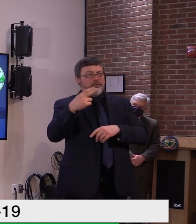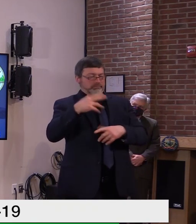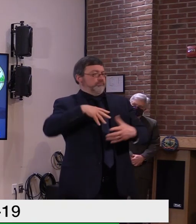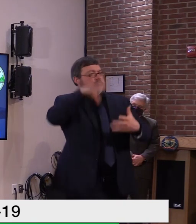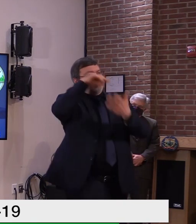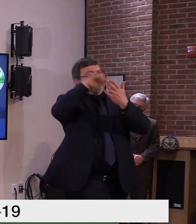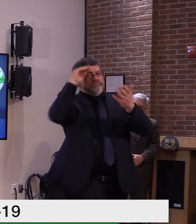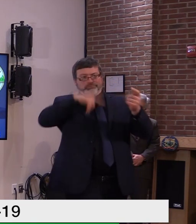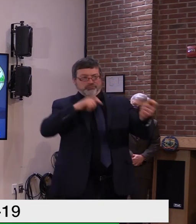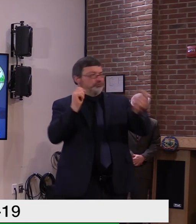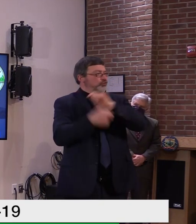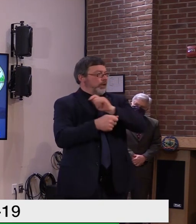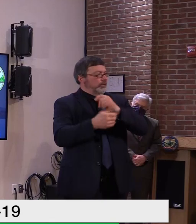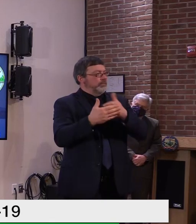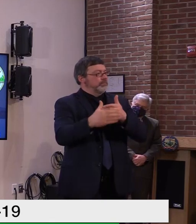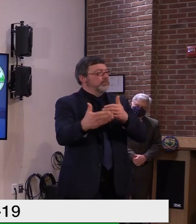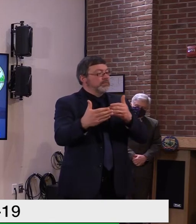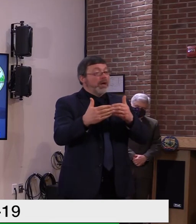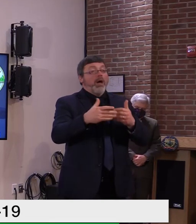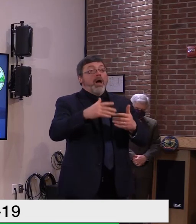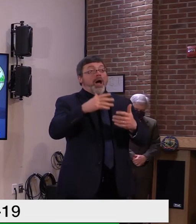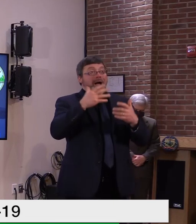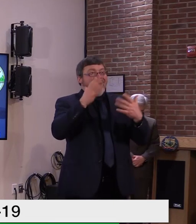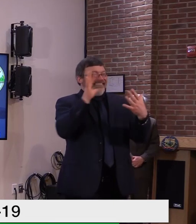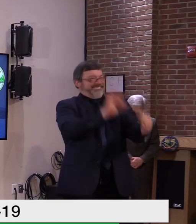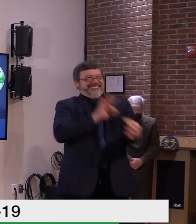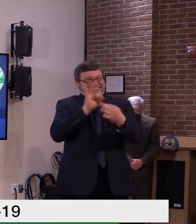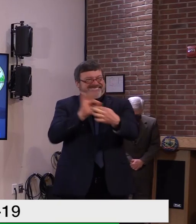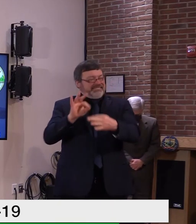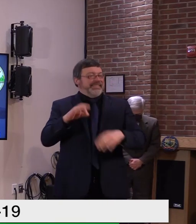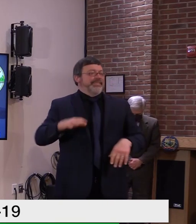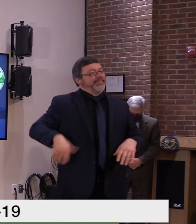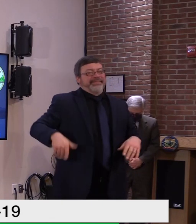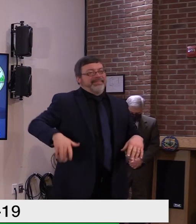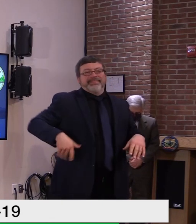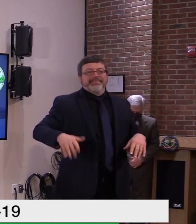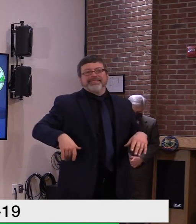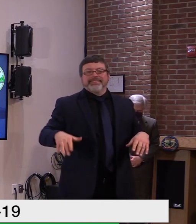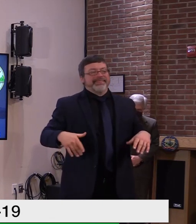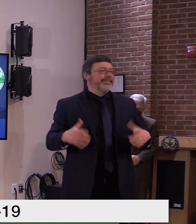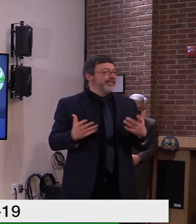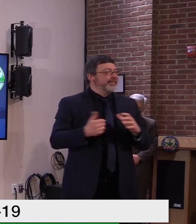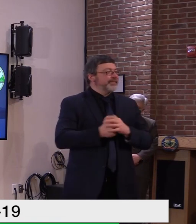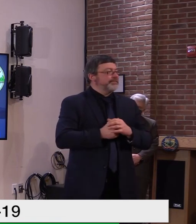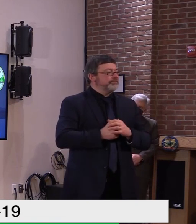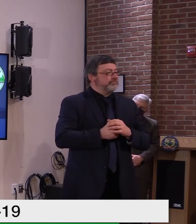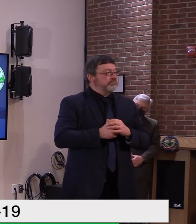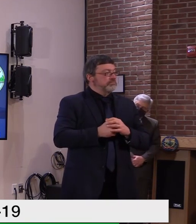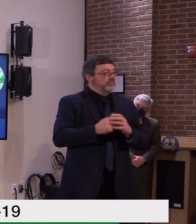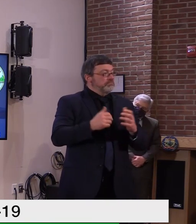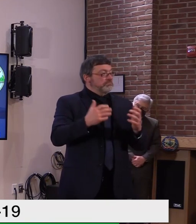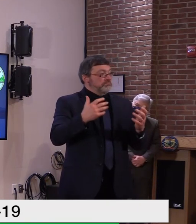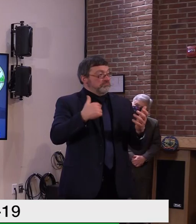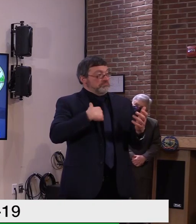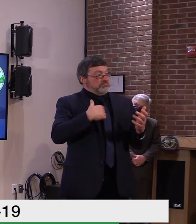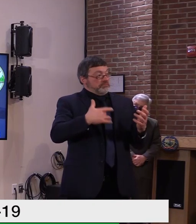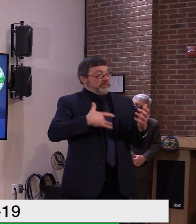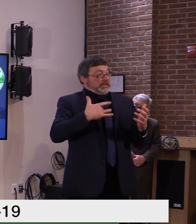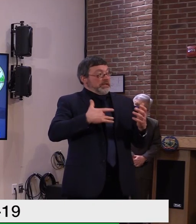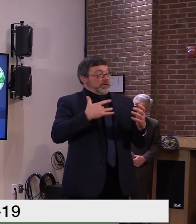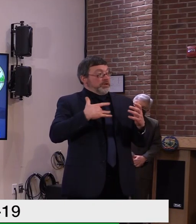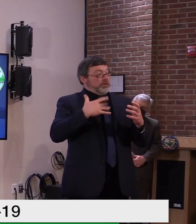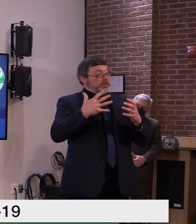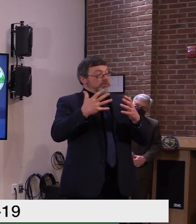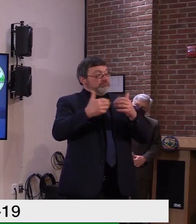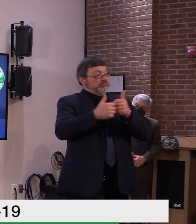negative, but a lot of positive as well. And I think we'll in the future be doing more